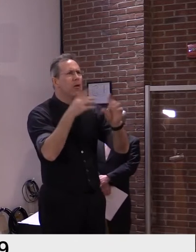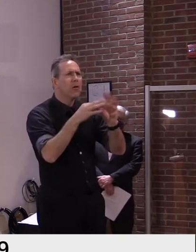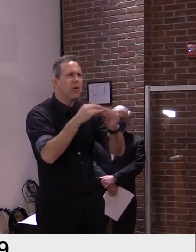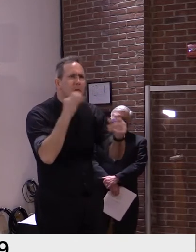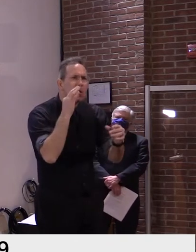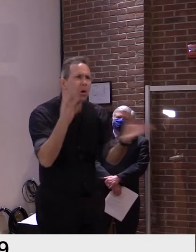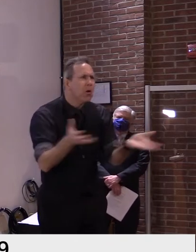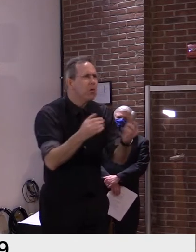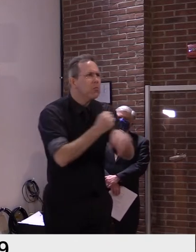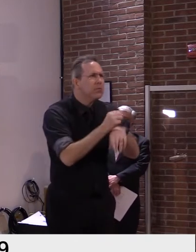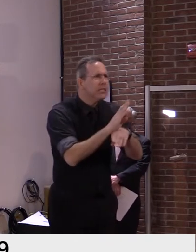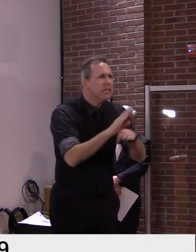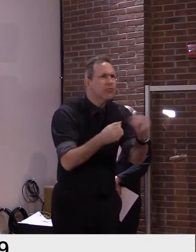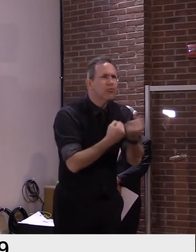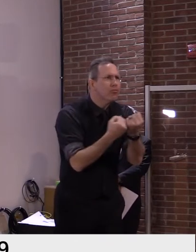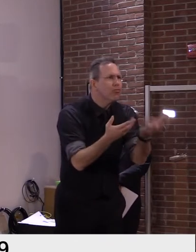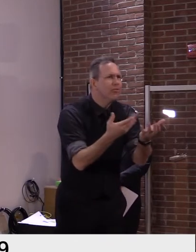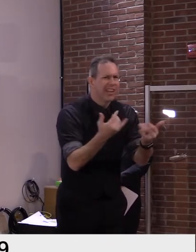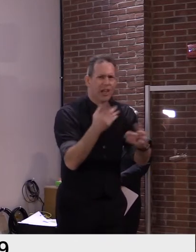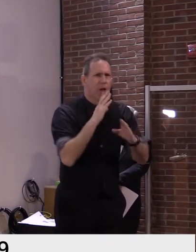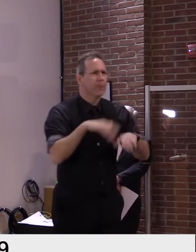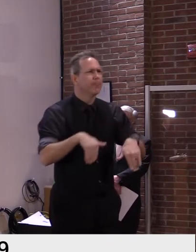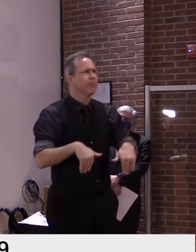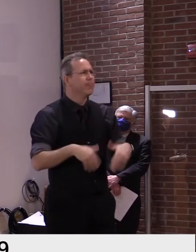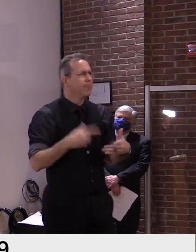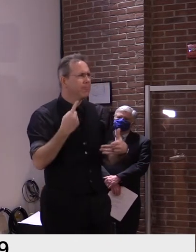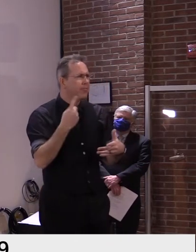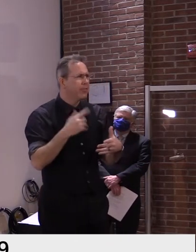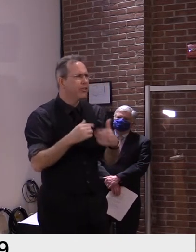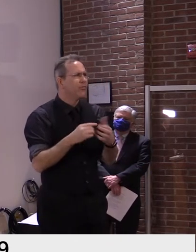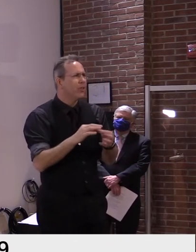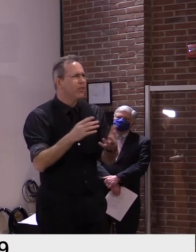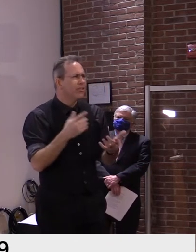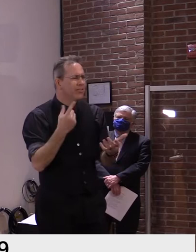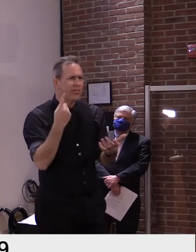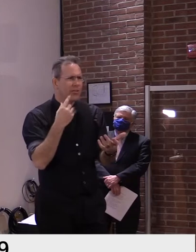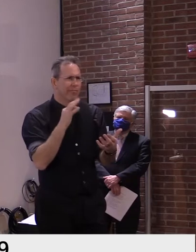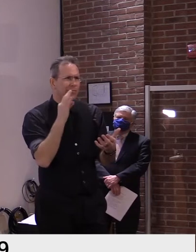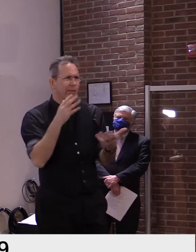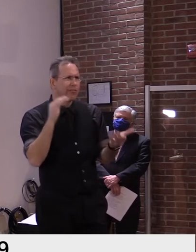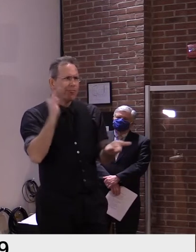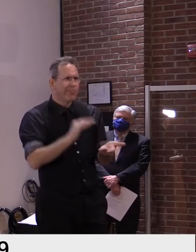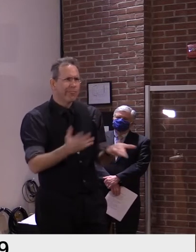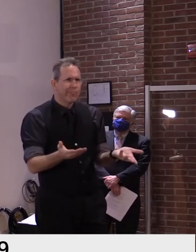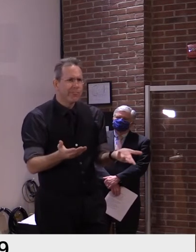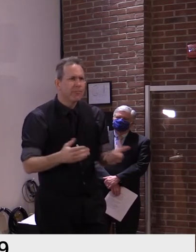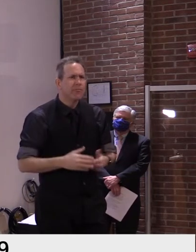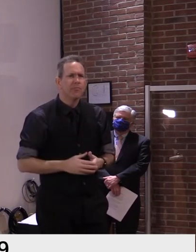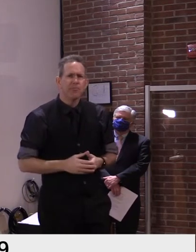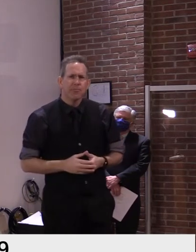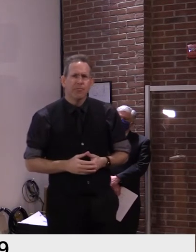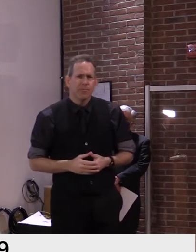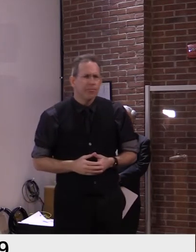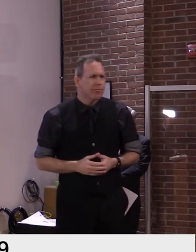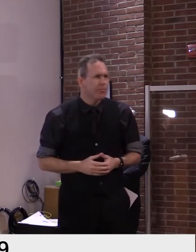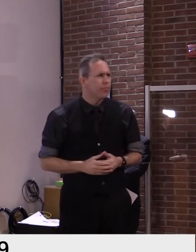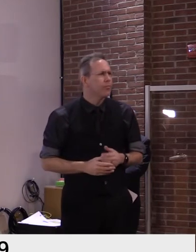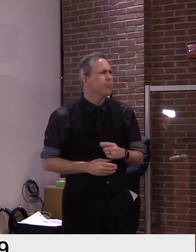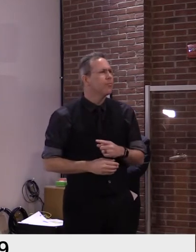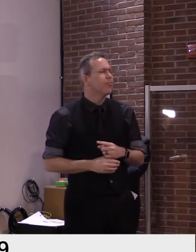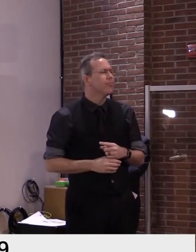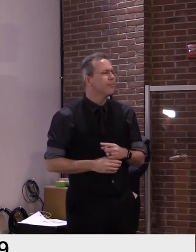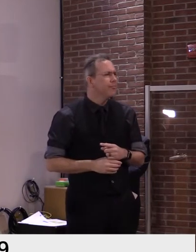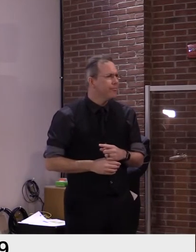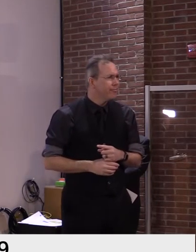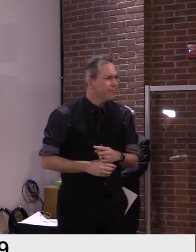today. Why the change? Yeah, it was, if you remember, Greg, and I'm sure you're on top of this, but that was like at